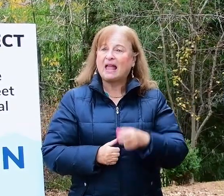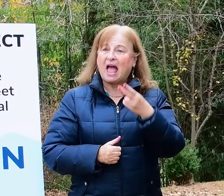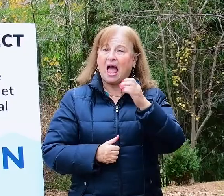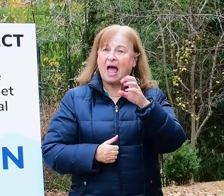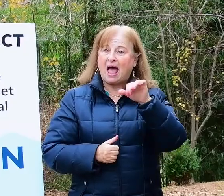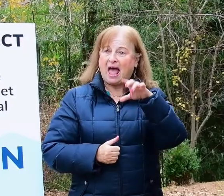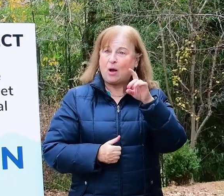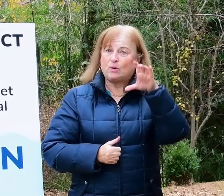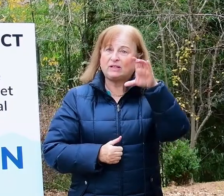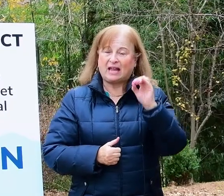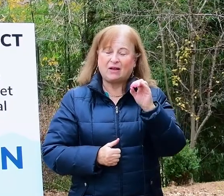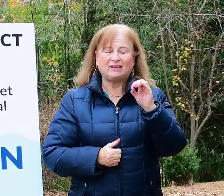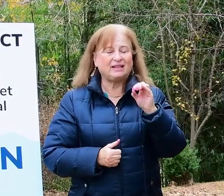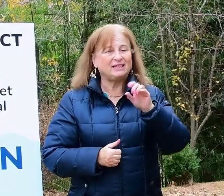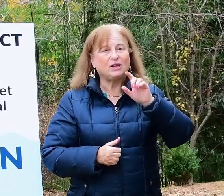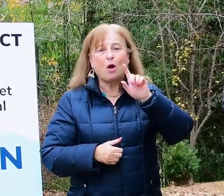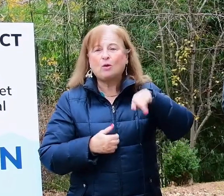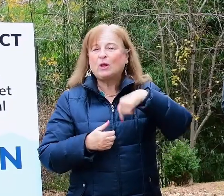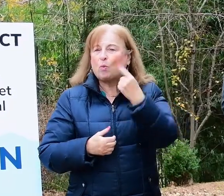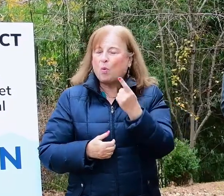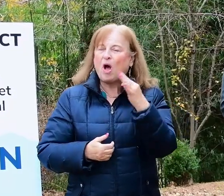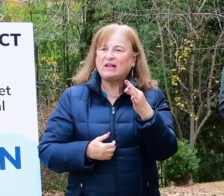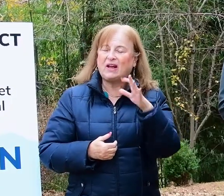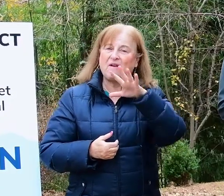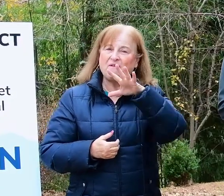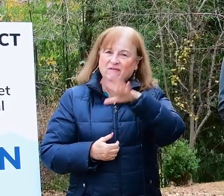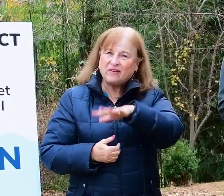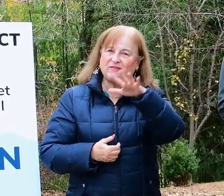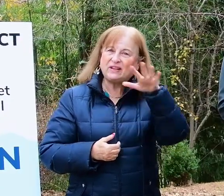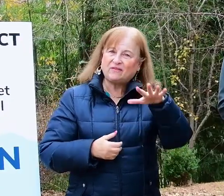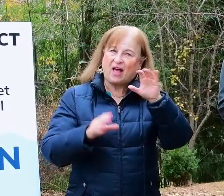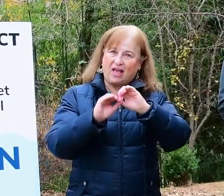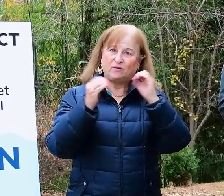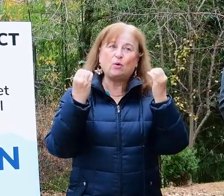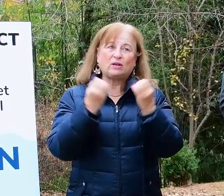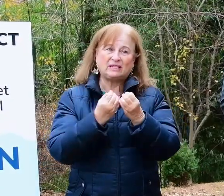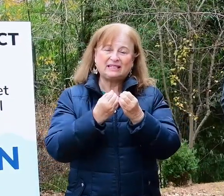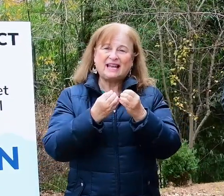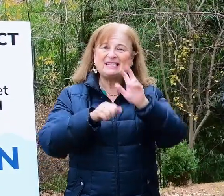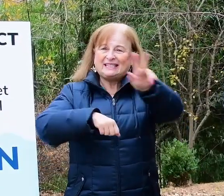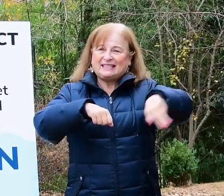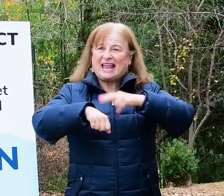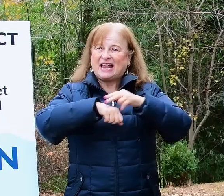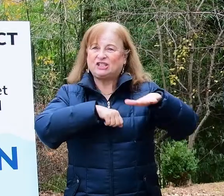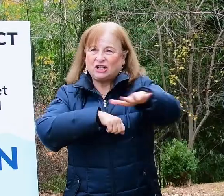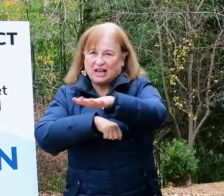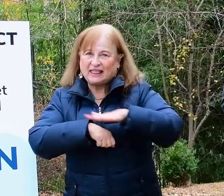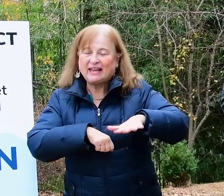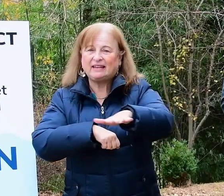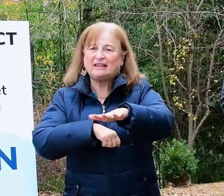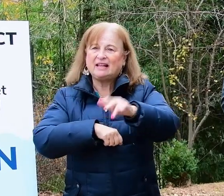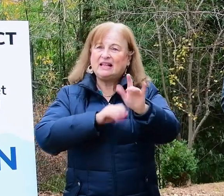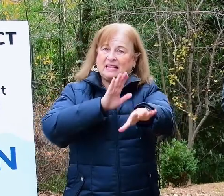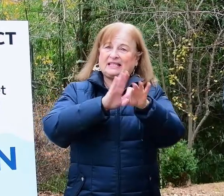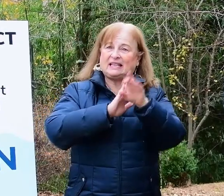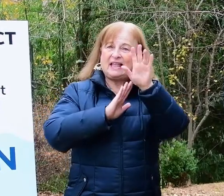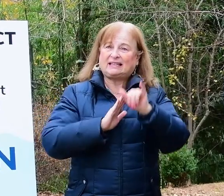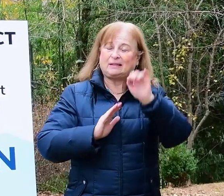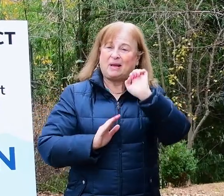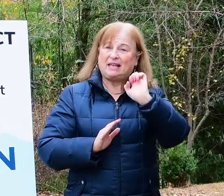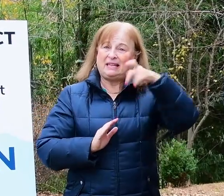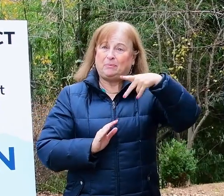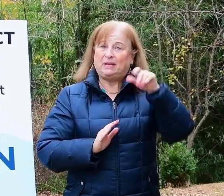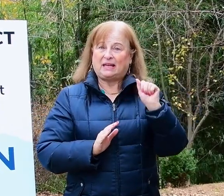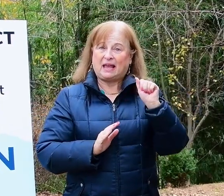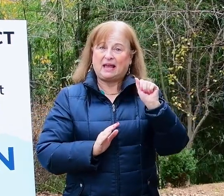Howard County is just one of 55 organizations nationally that were selected by the